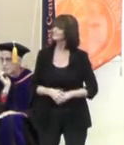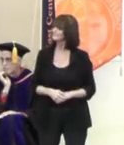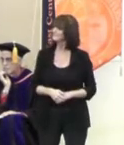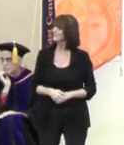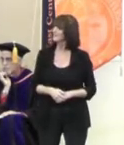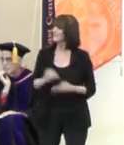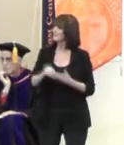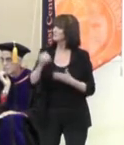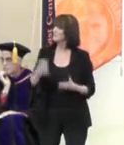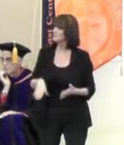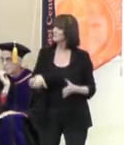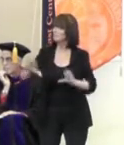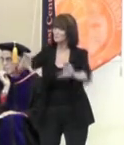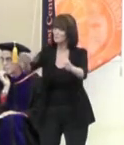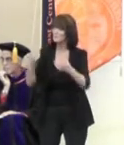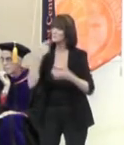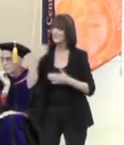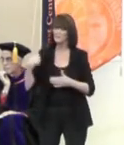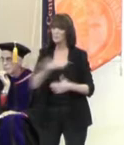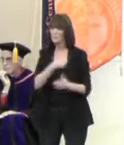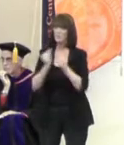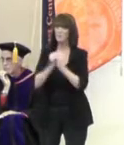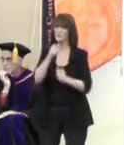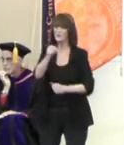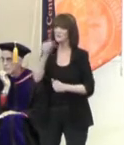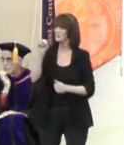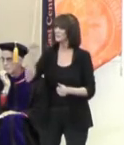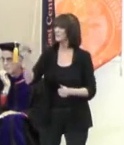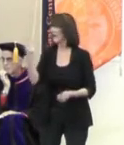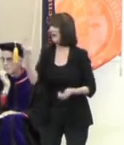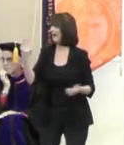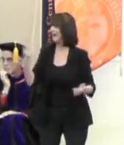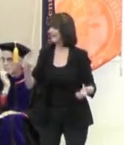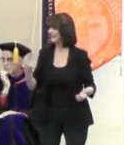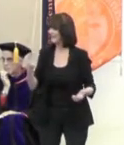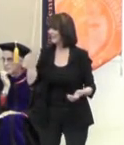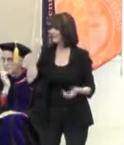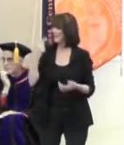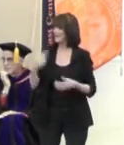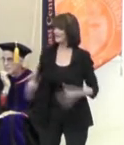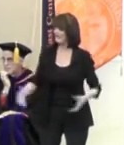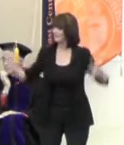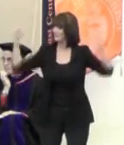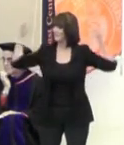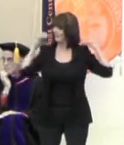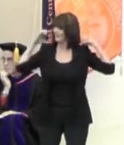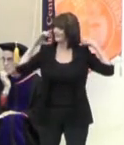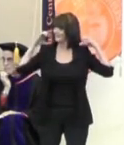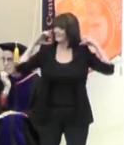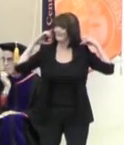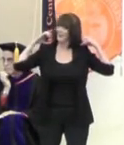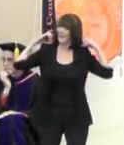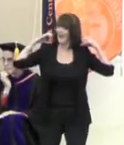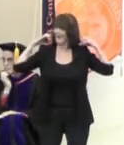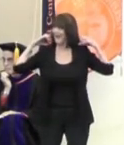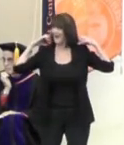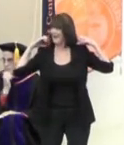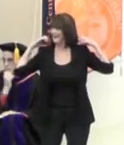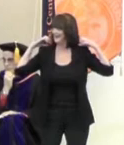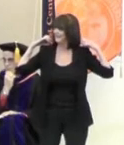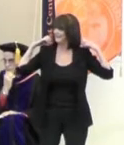And the student body stood and said, we're with you now. And they picked me up and carried me out on their